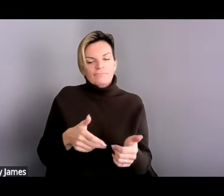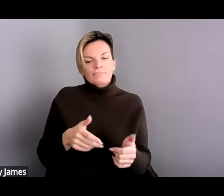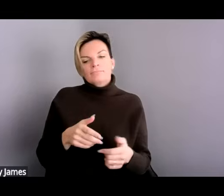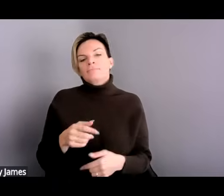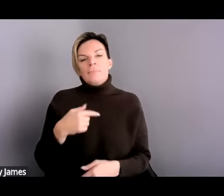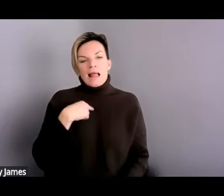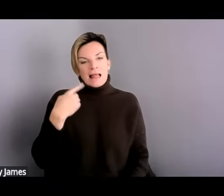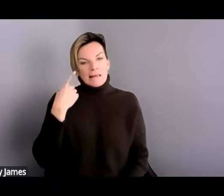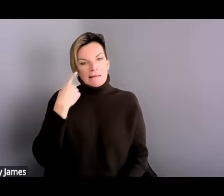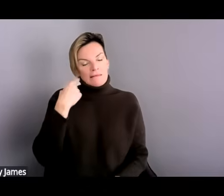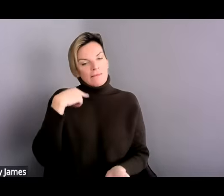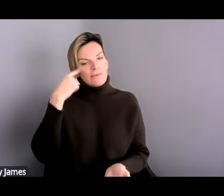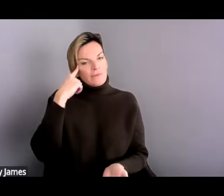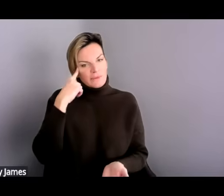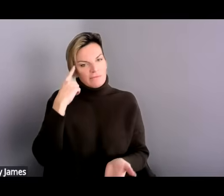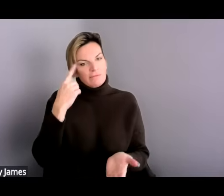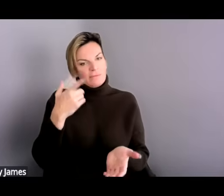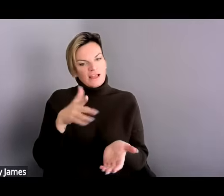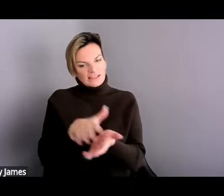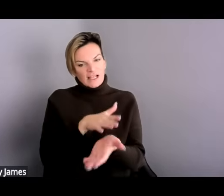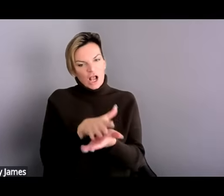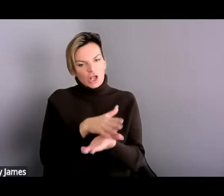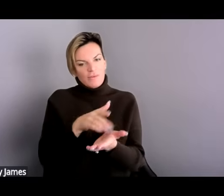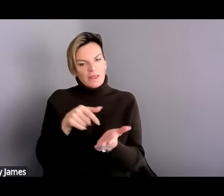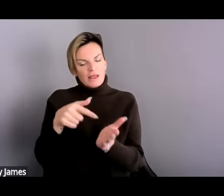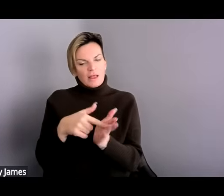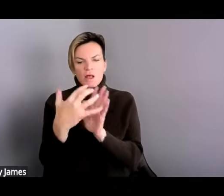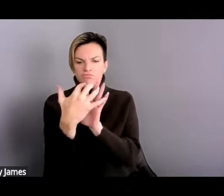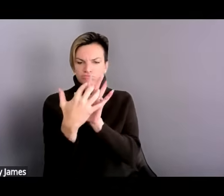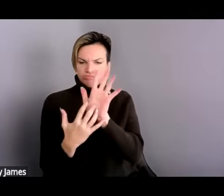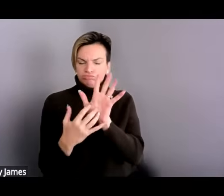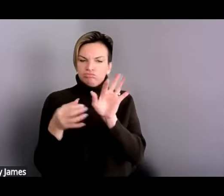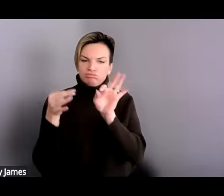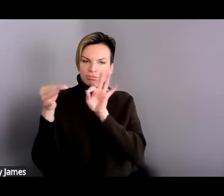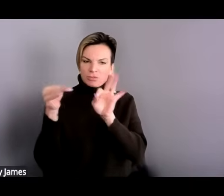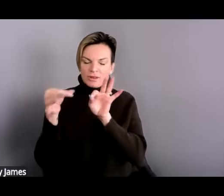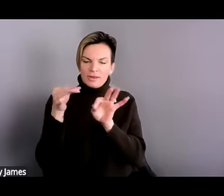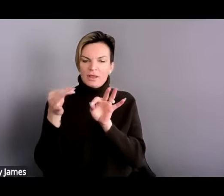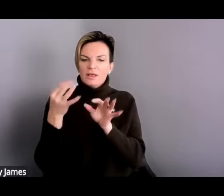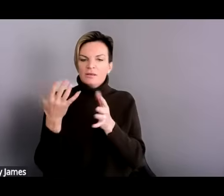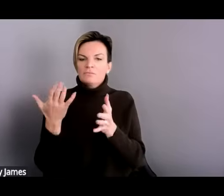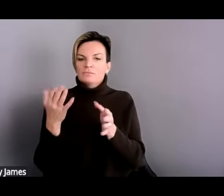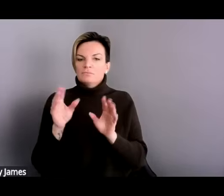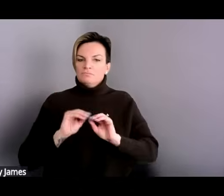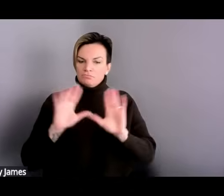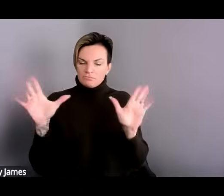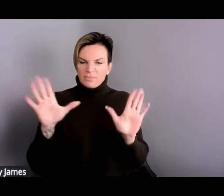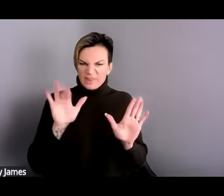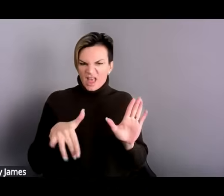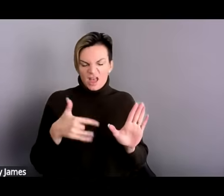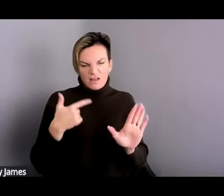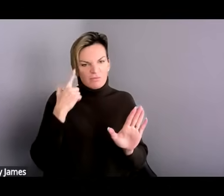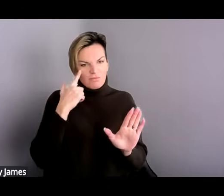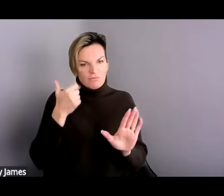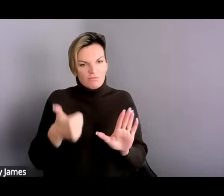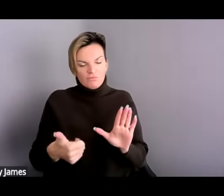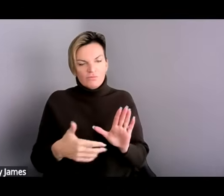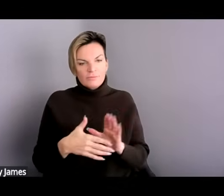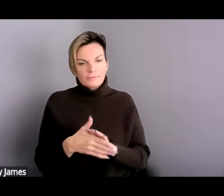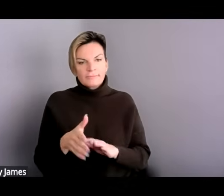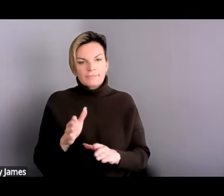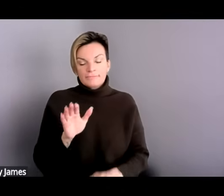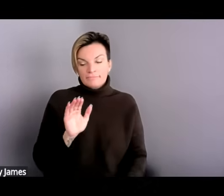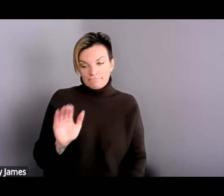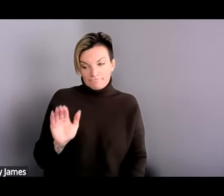that stuff is good. As I read through this, Mr. Prater, if I'm wrong, let me know. I